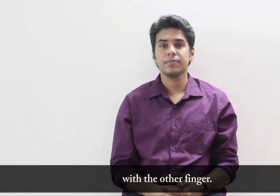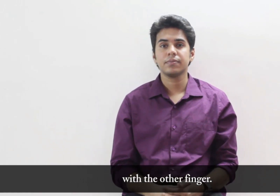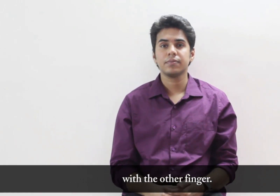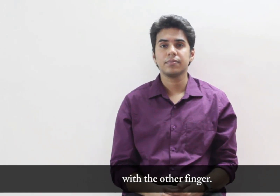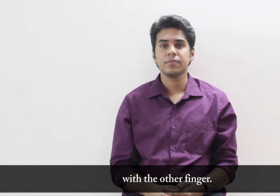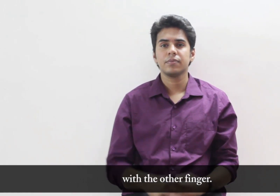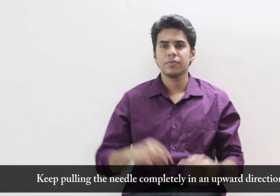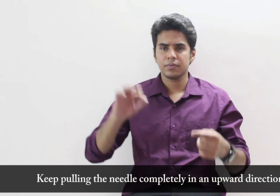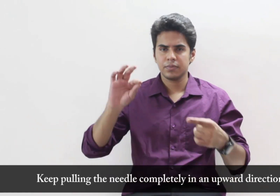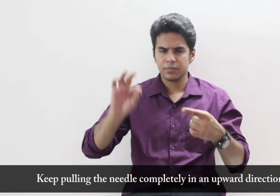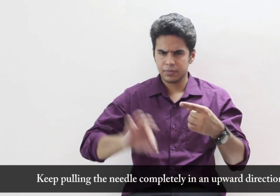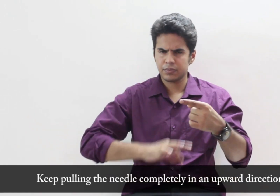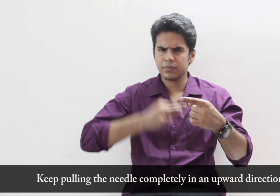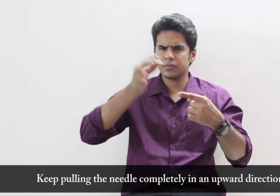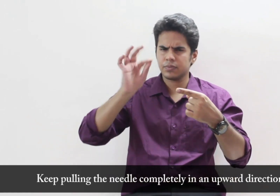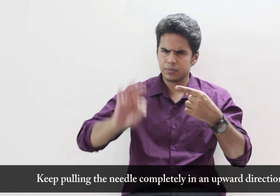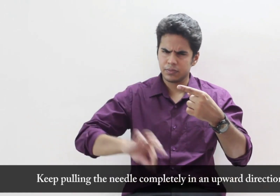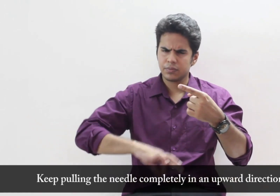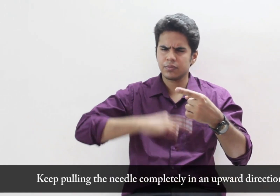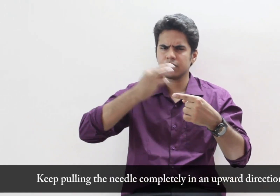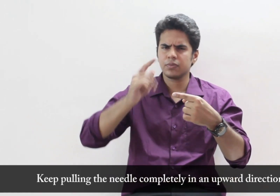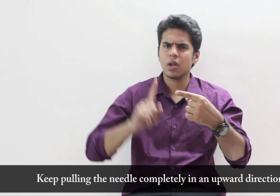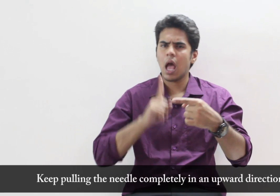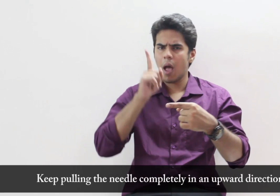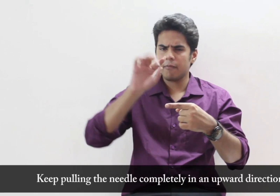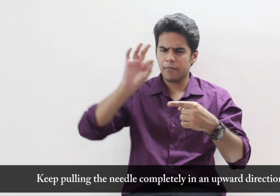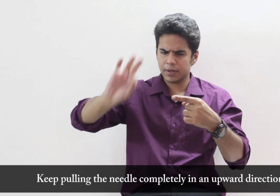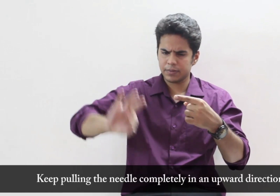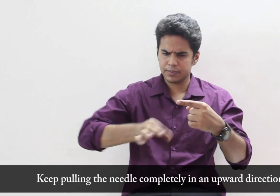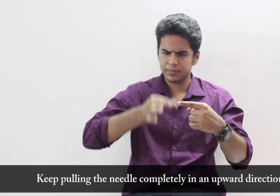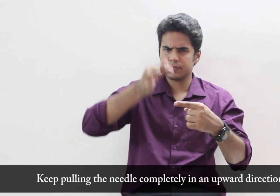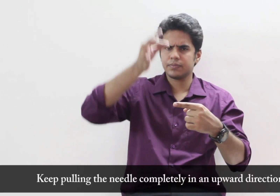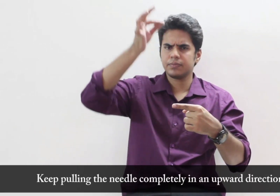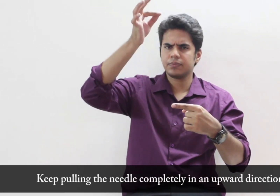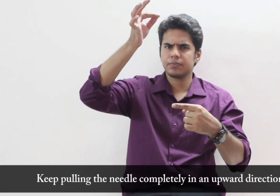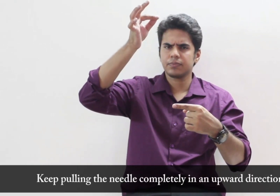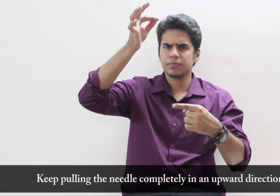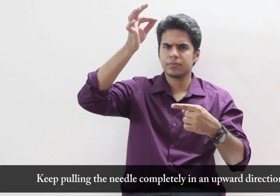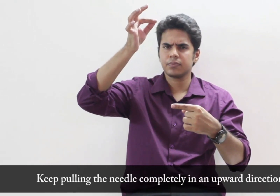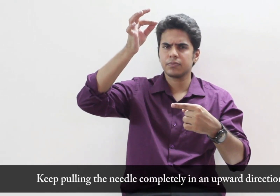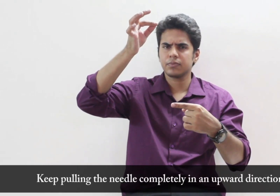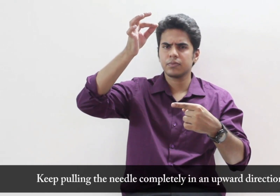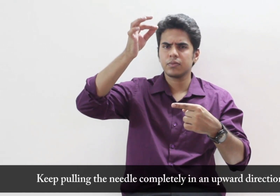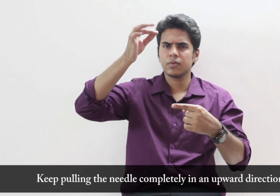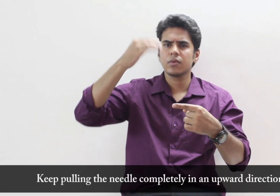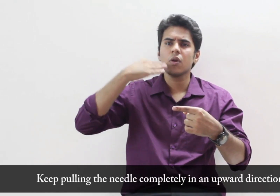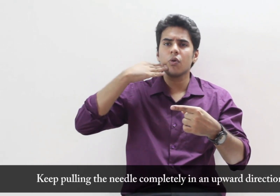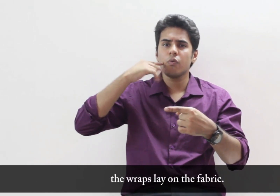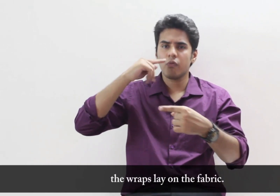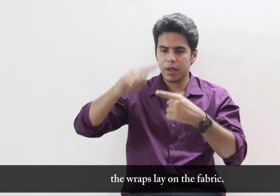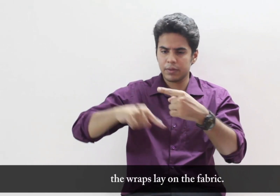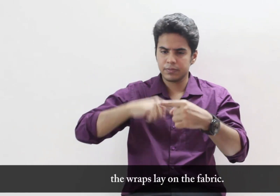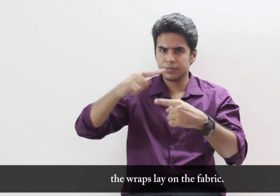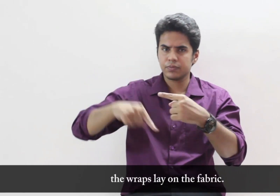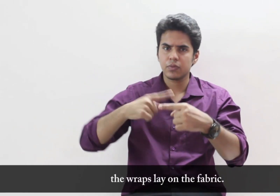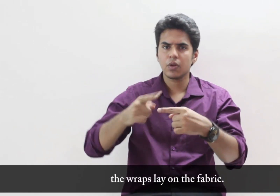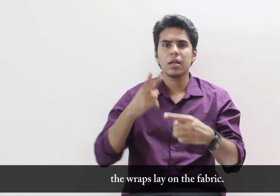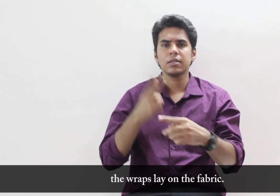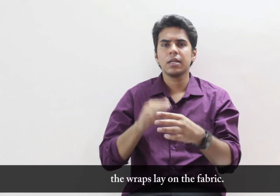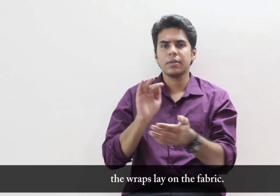Keep pulling the needle completely in an upward direction till the wraps lay on the